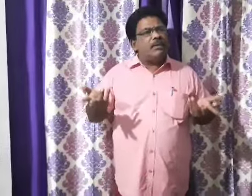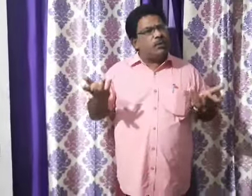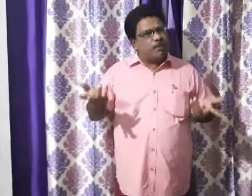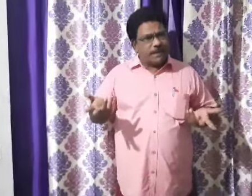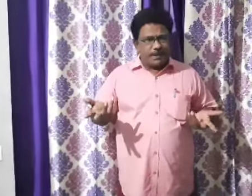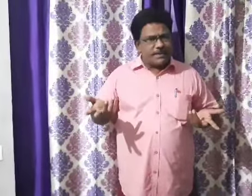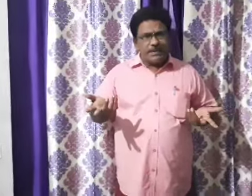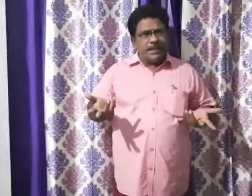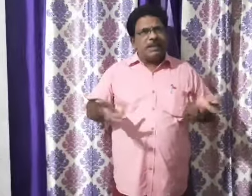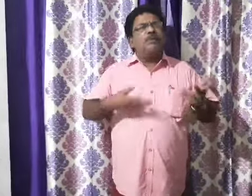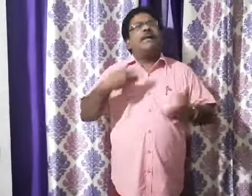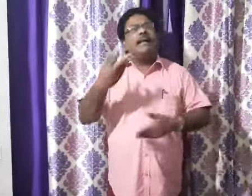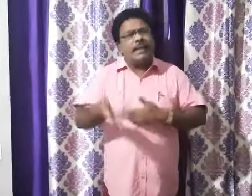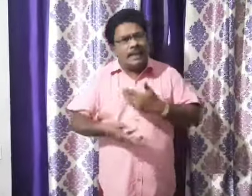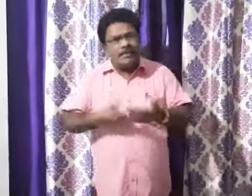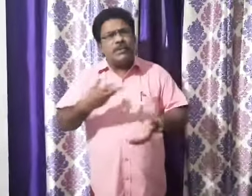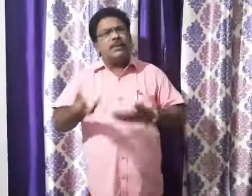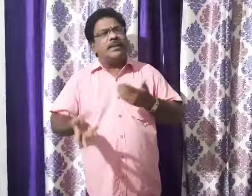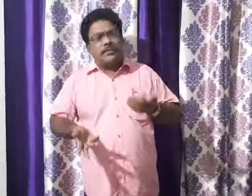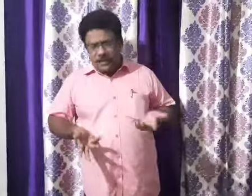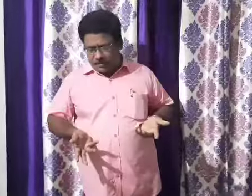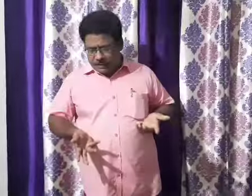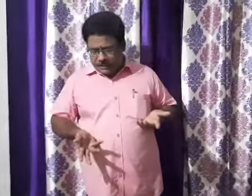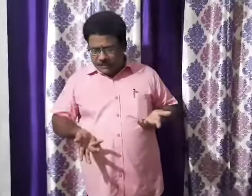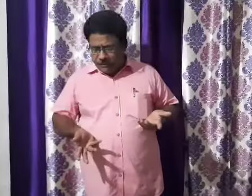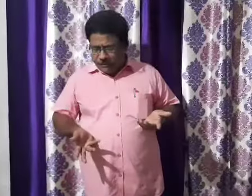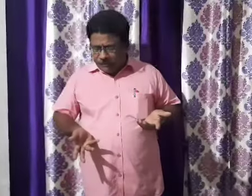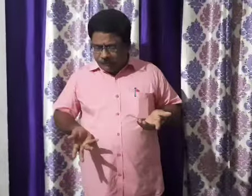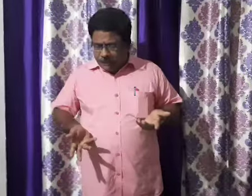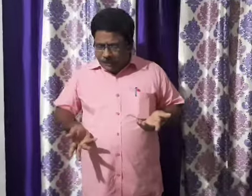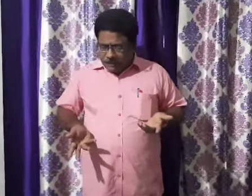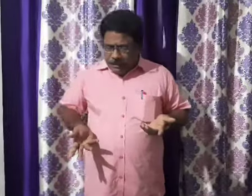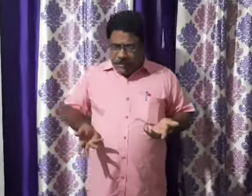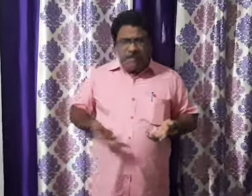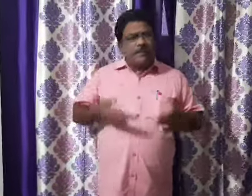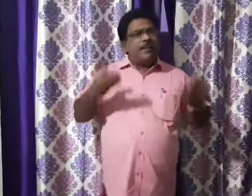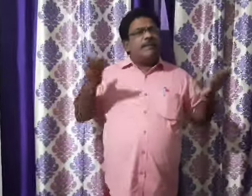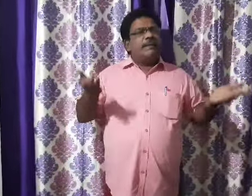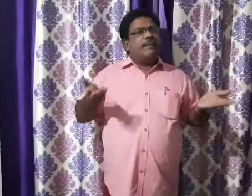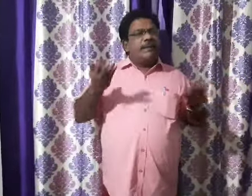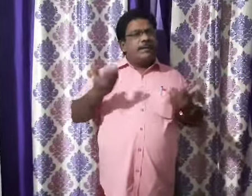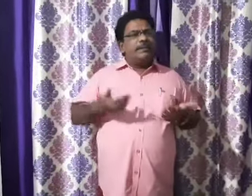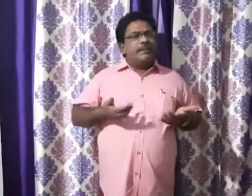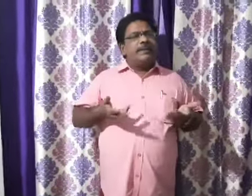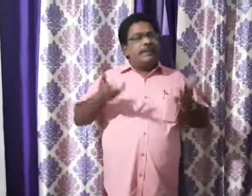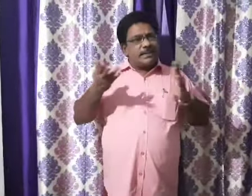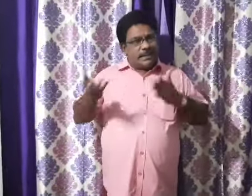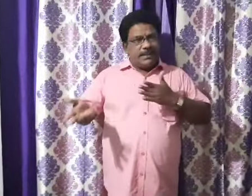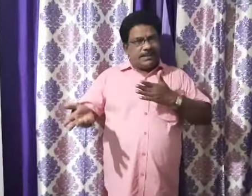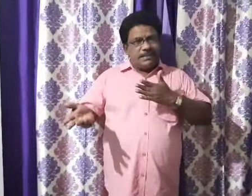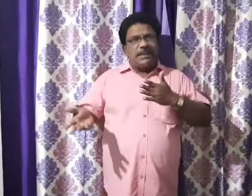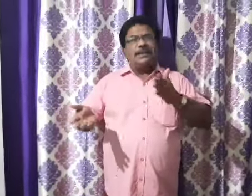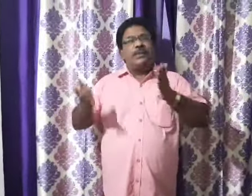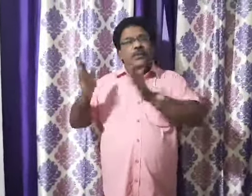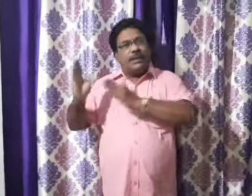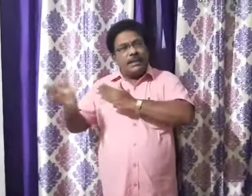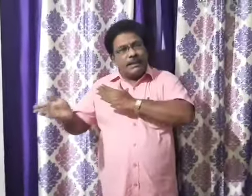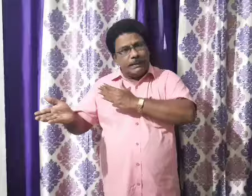low price. It would be an encouragement to the farmers. Again, we know that by setting up industries in the rural